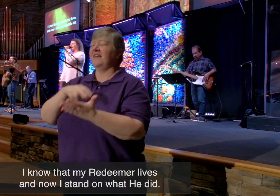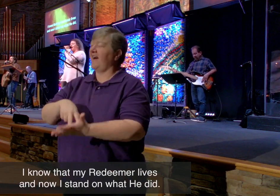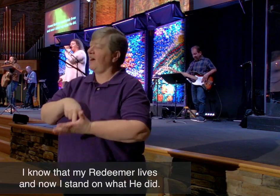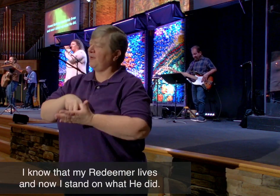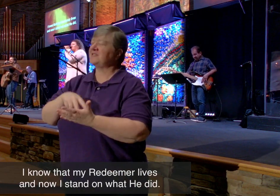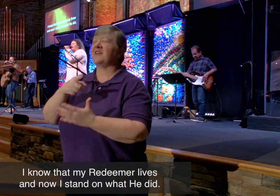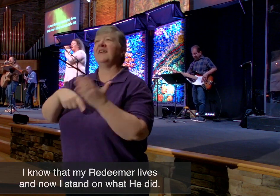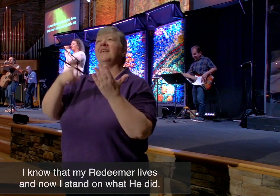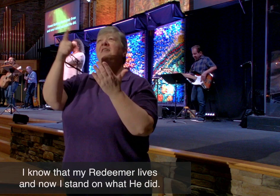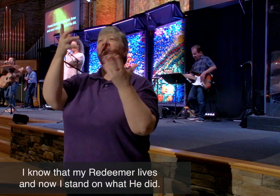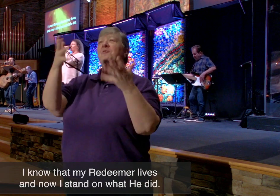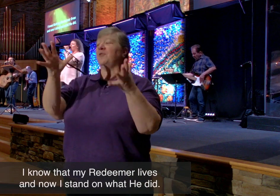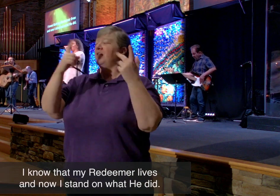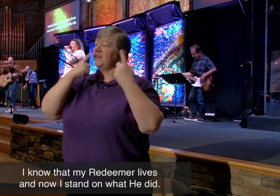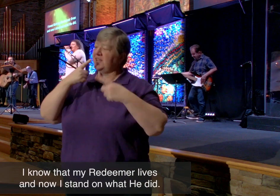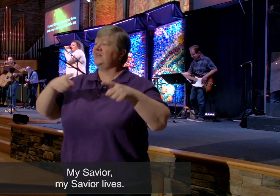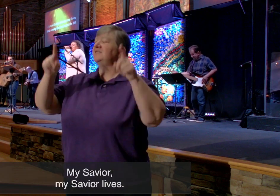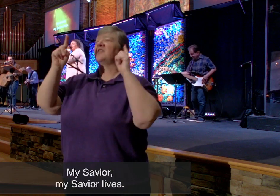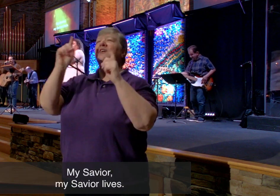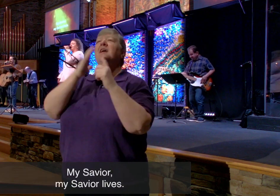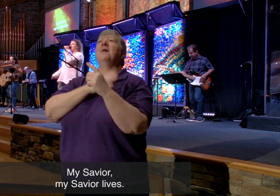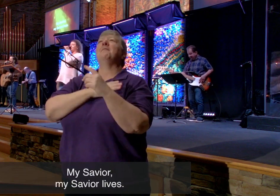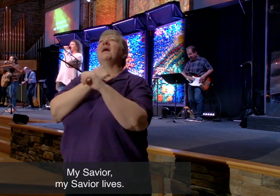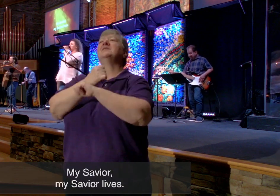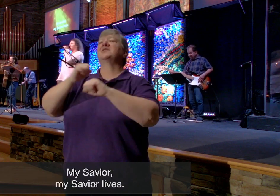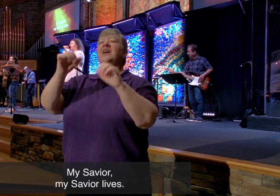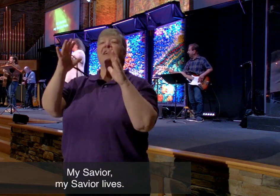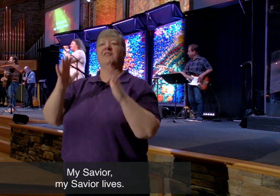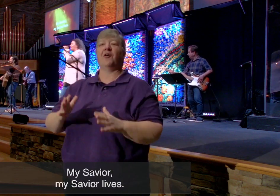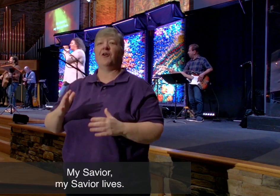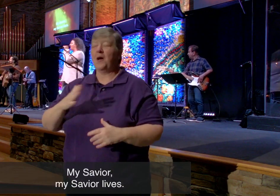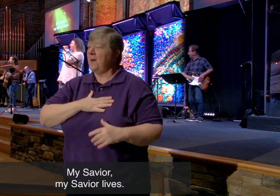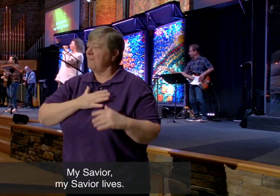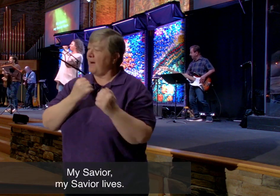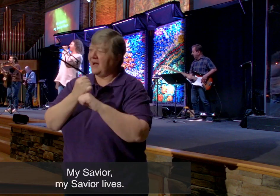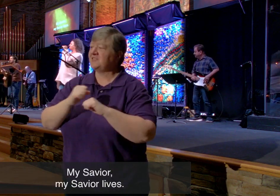Redeemer lives, and now I stand on what he did.